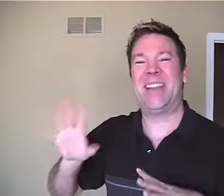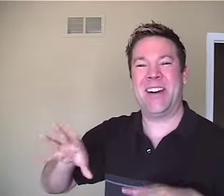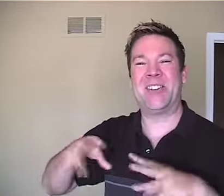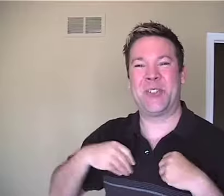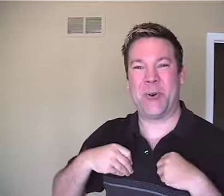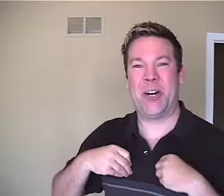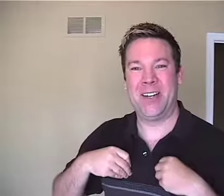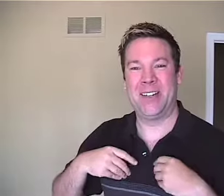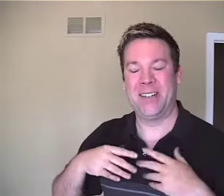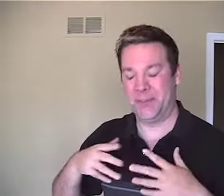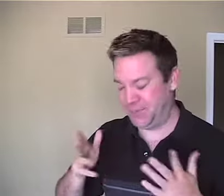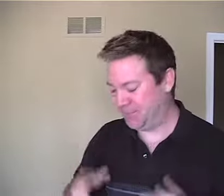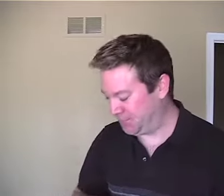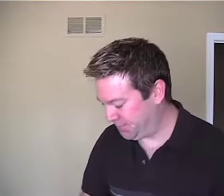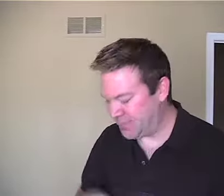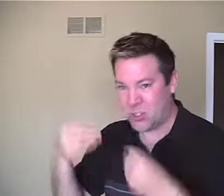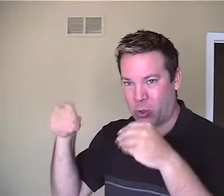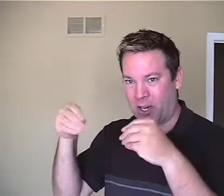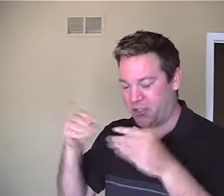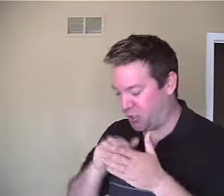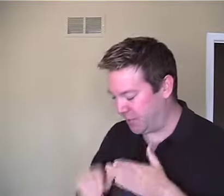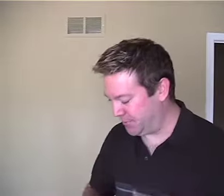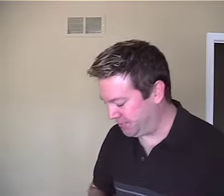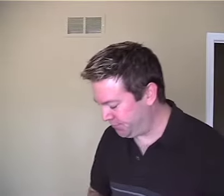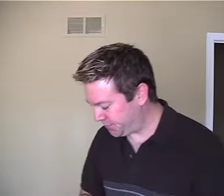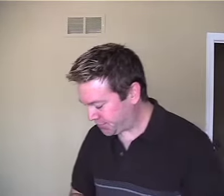their store. Store, excuse me.